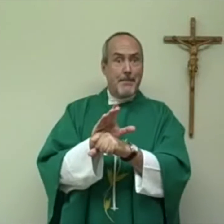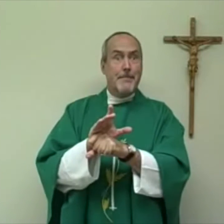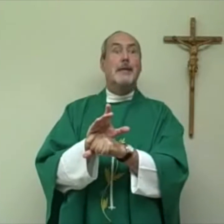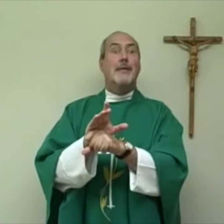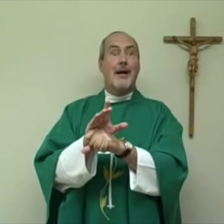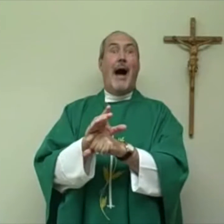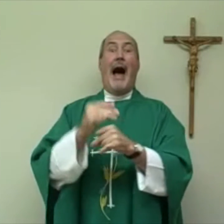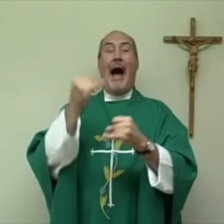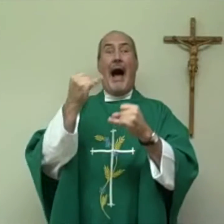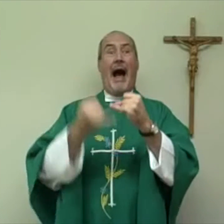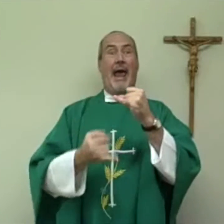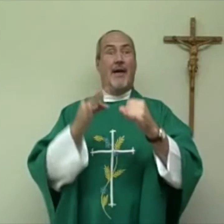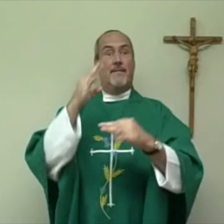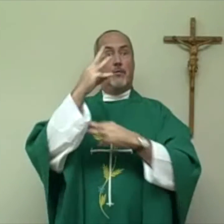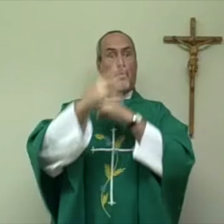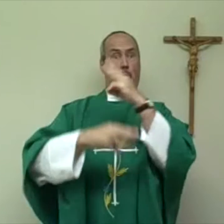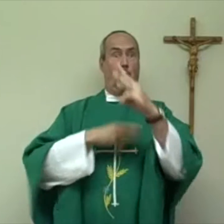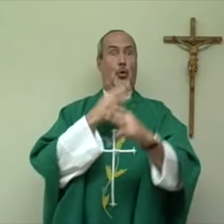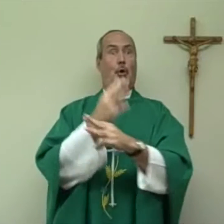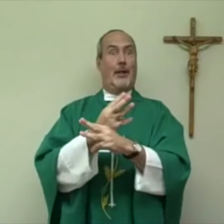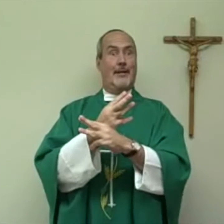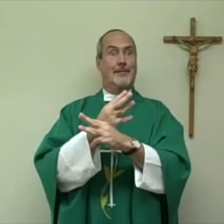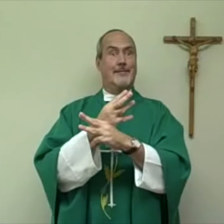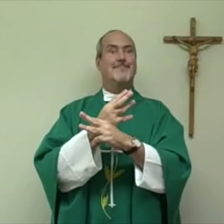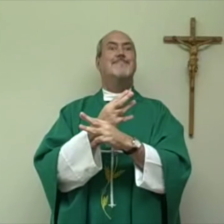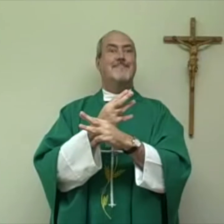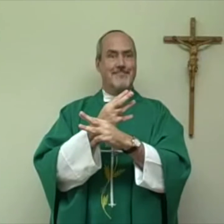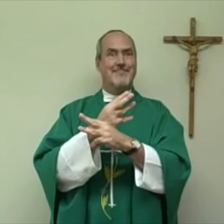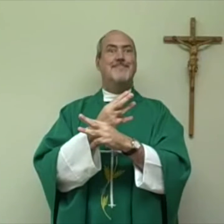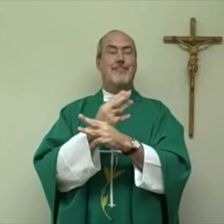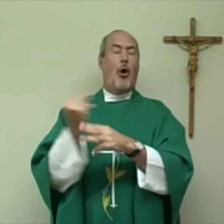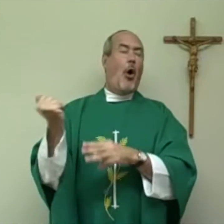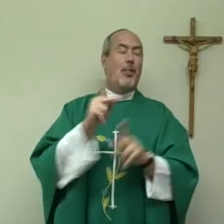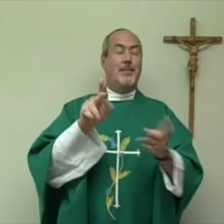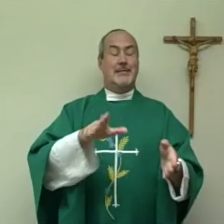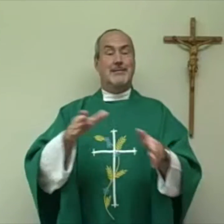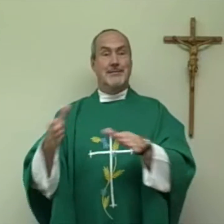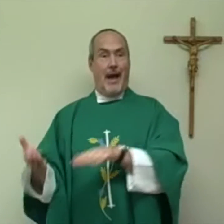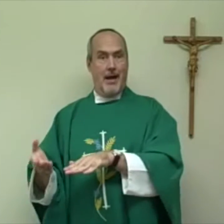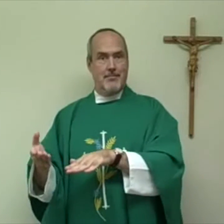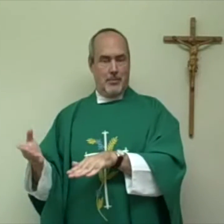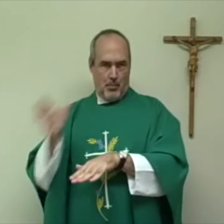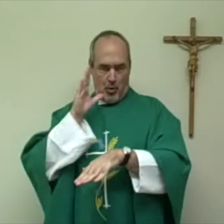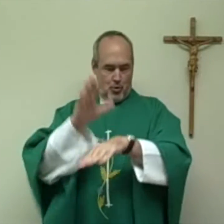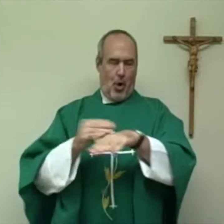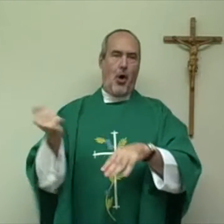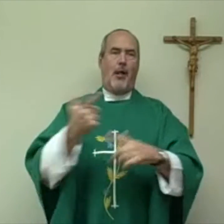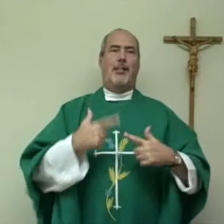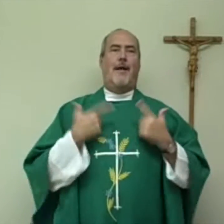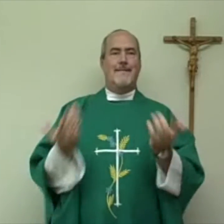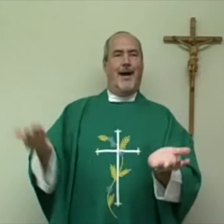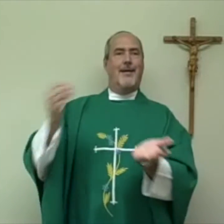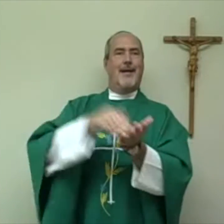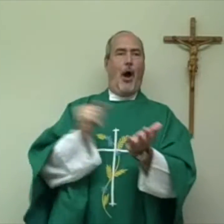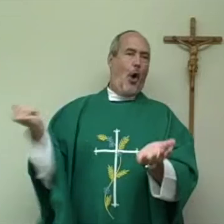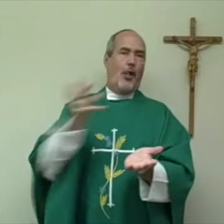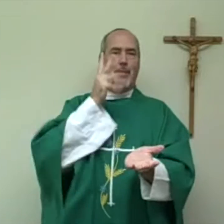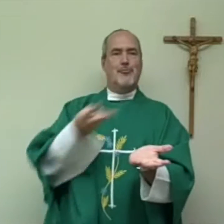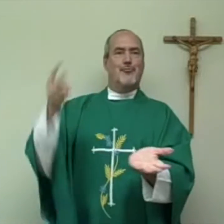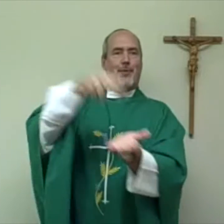And Jesus promised all of us that at the end of days, or the end of the world, he would call all the dead